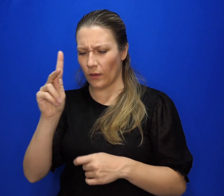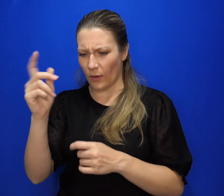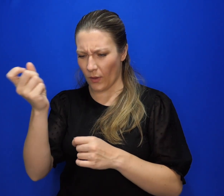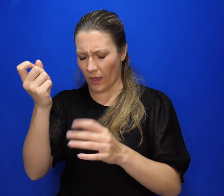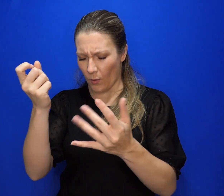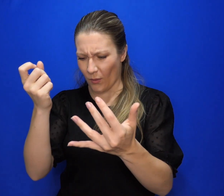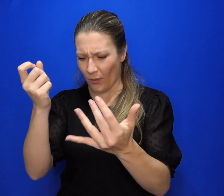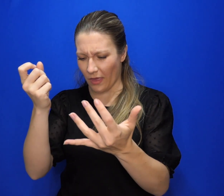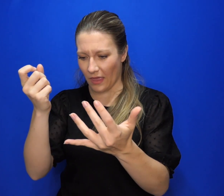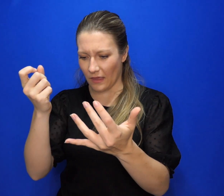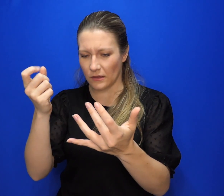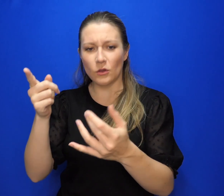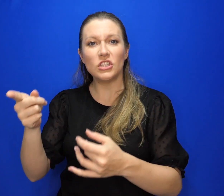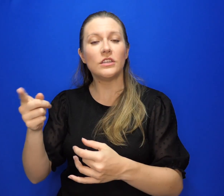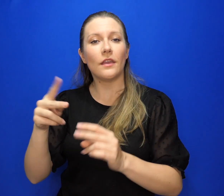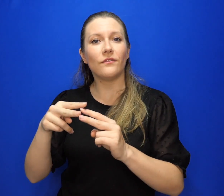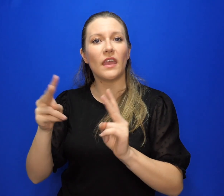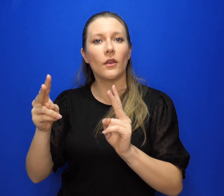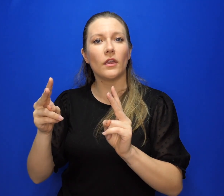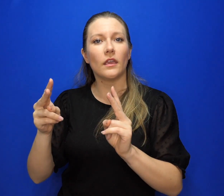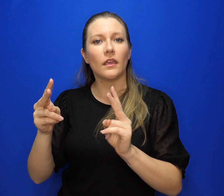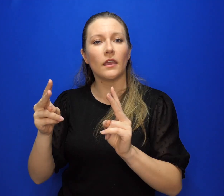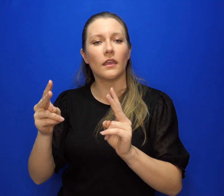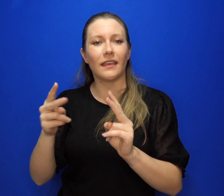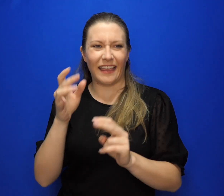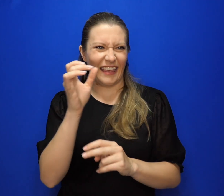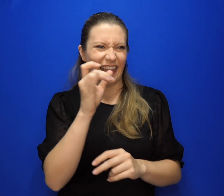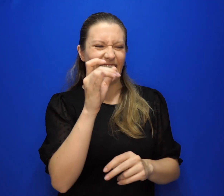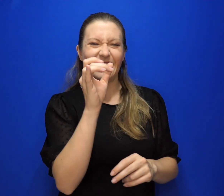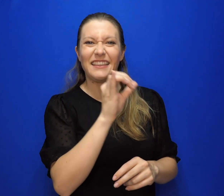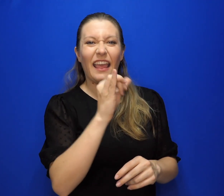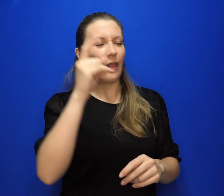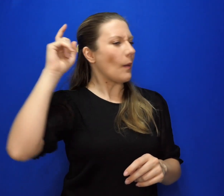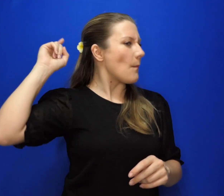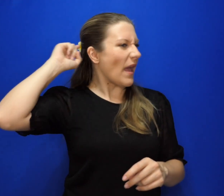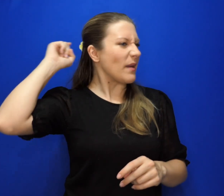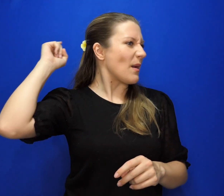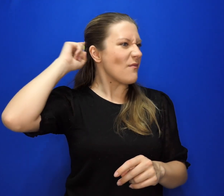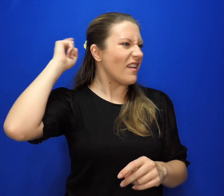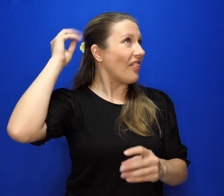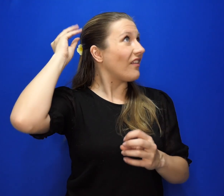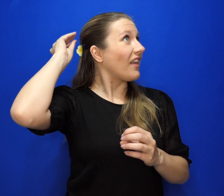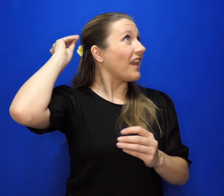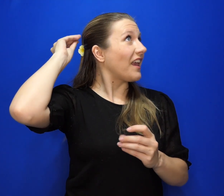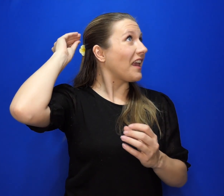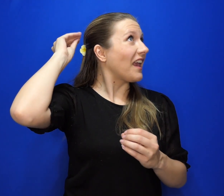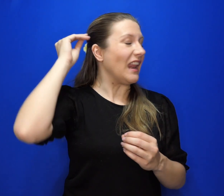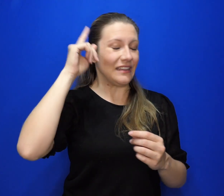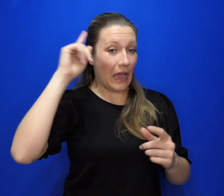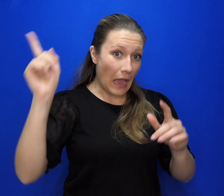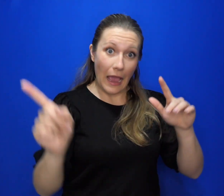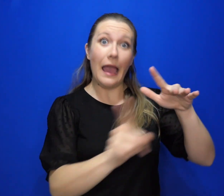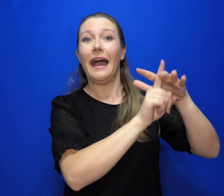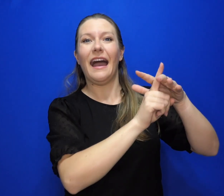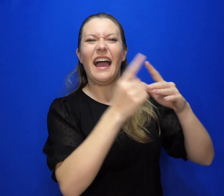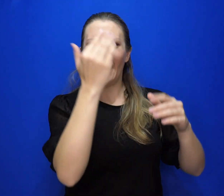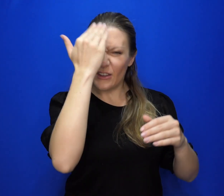So she's a very famous. It's like in the back of my brain, I've been thinking while we've been talking. Right. I'm like, I know that darn movie. A second. She's